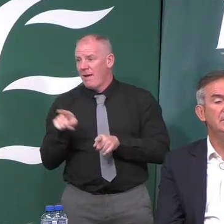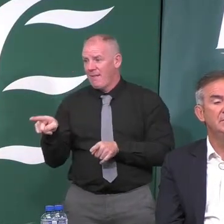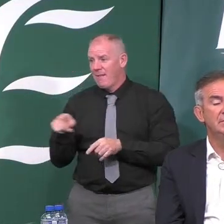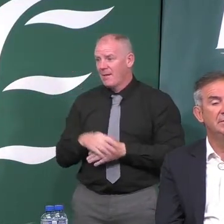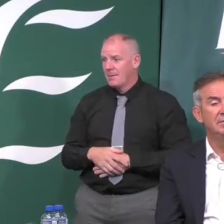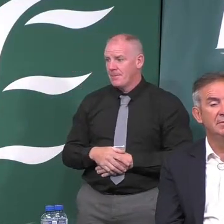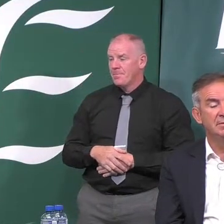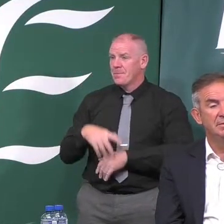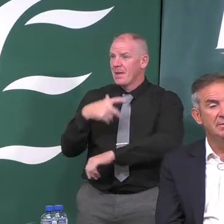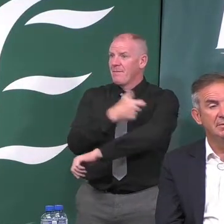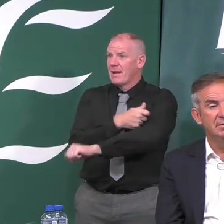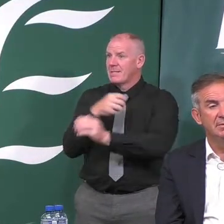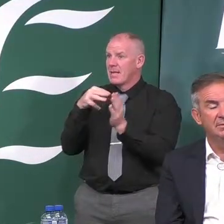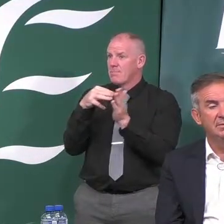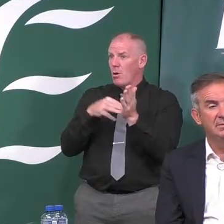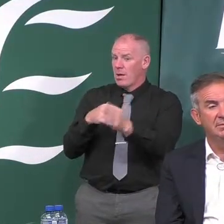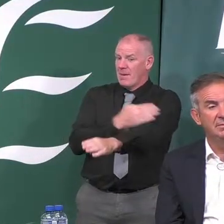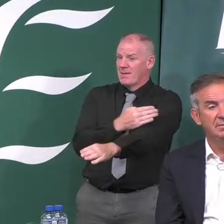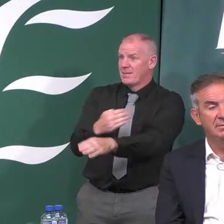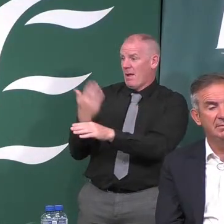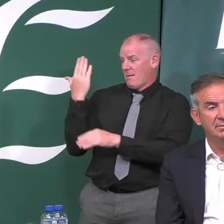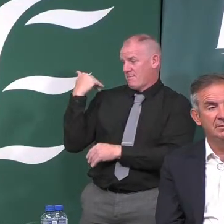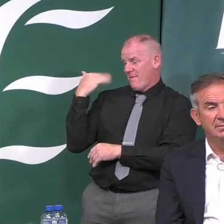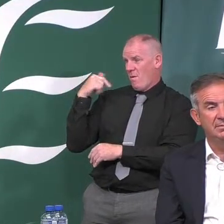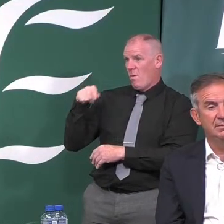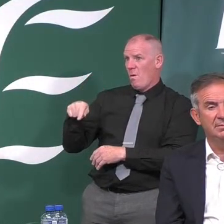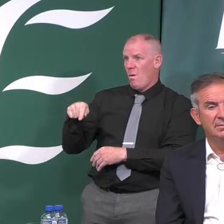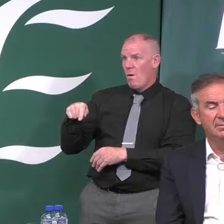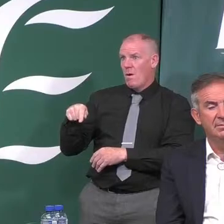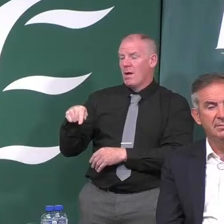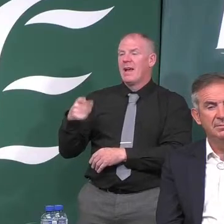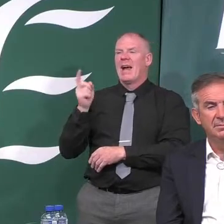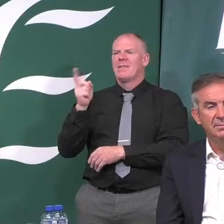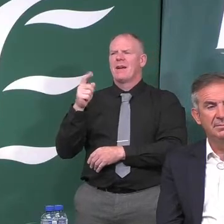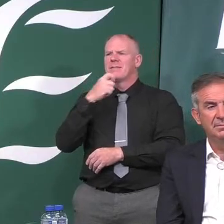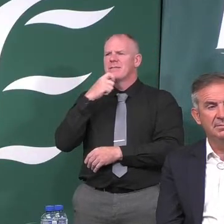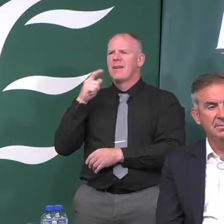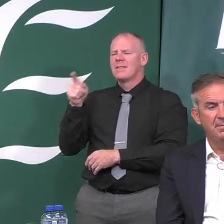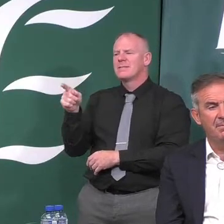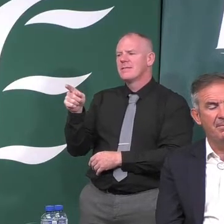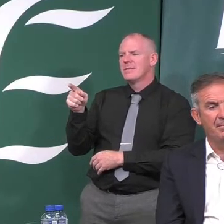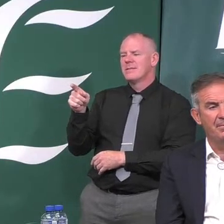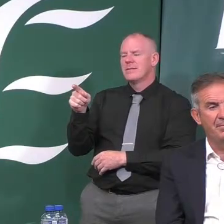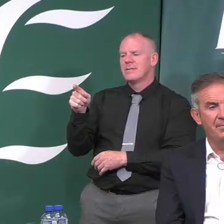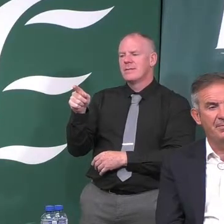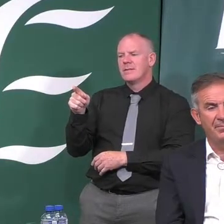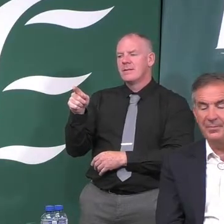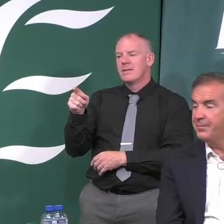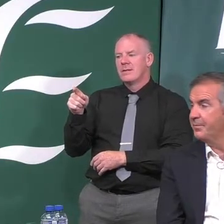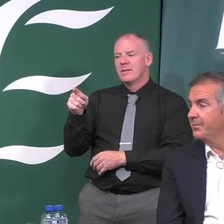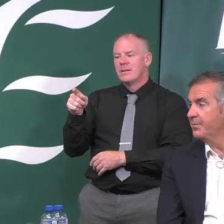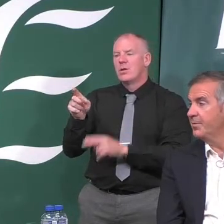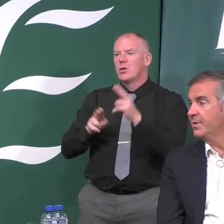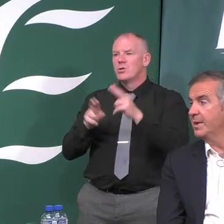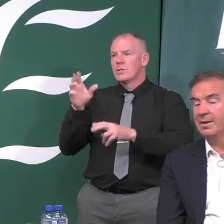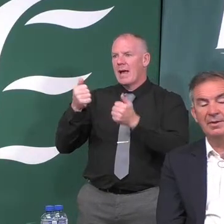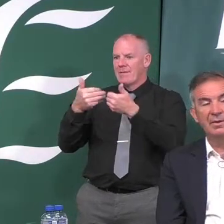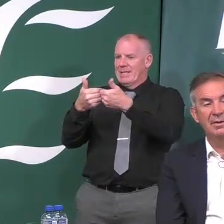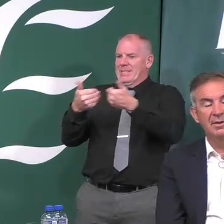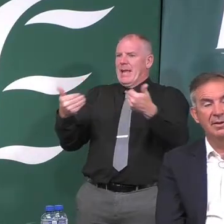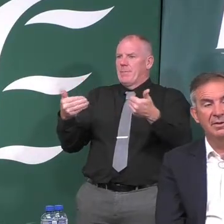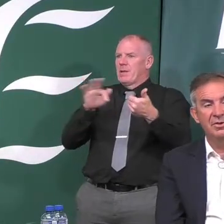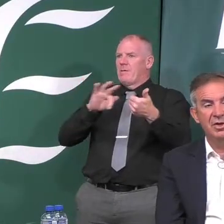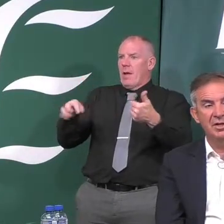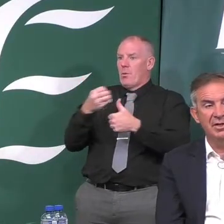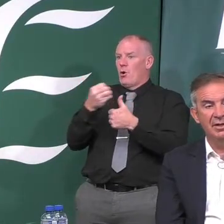When this vaccine program started, we used to one of the advice was our advice was initially was to have it separate from other vaccine,